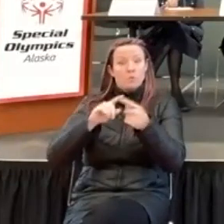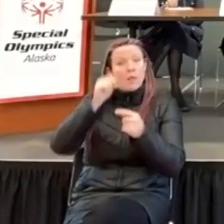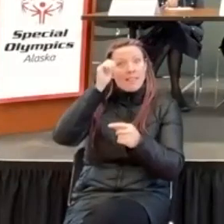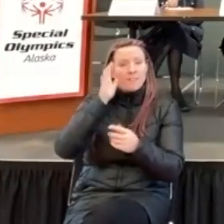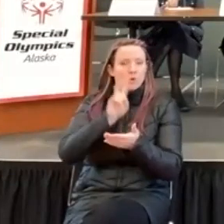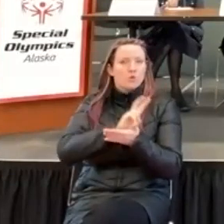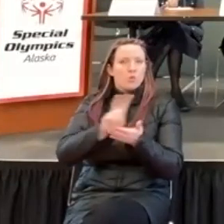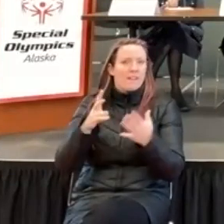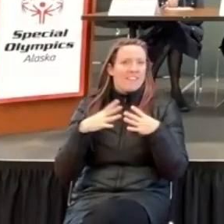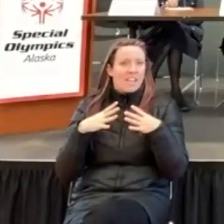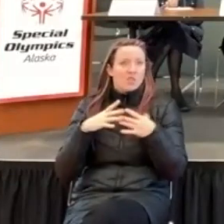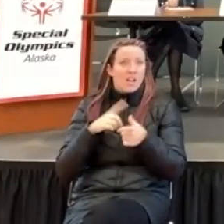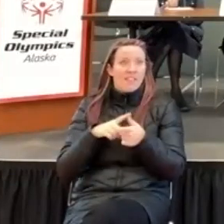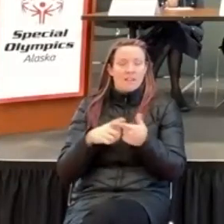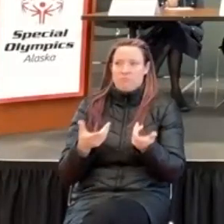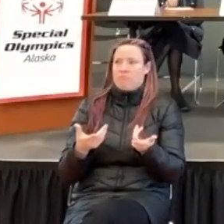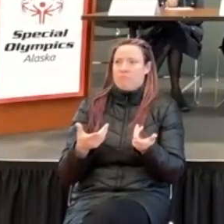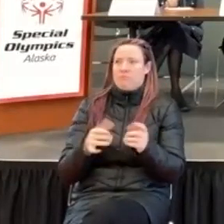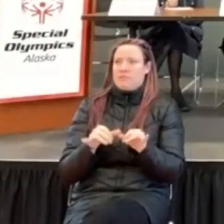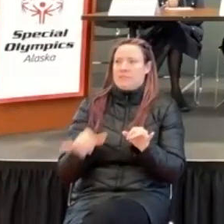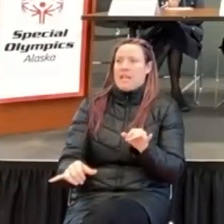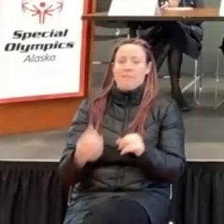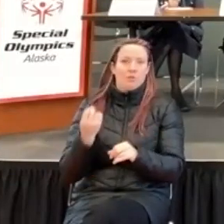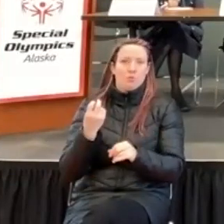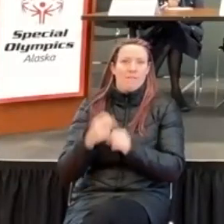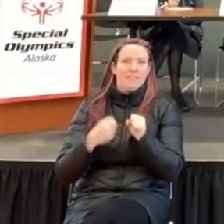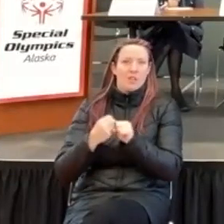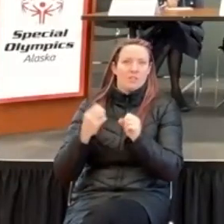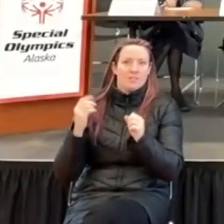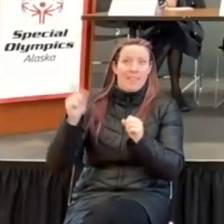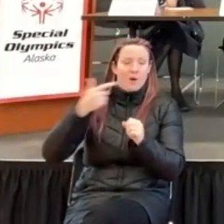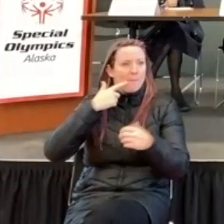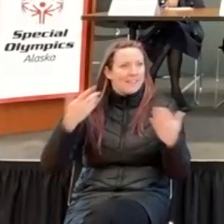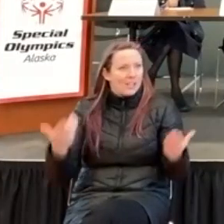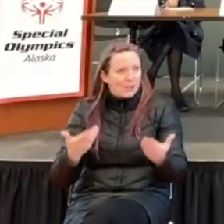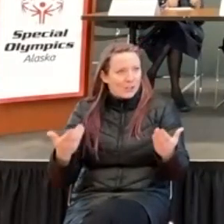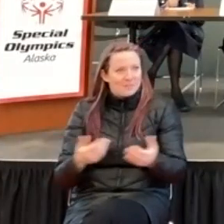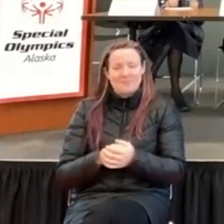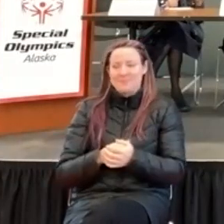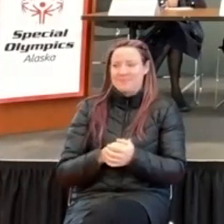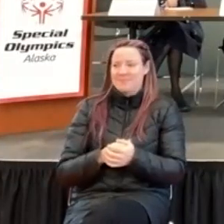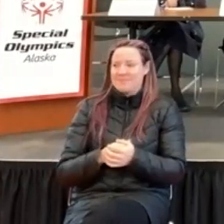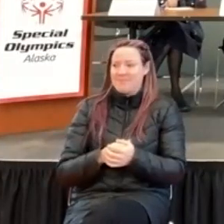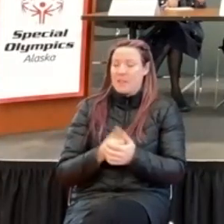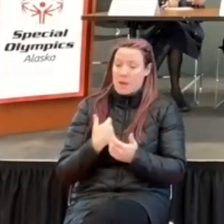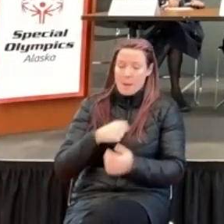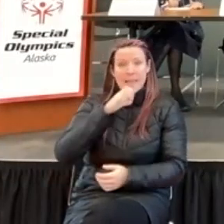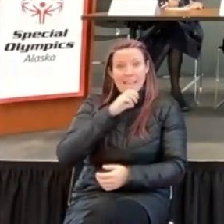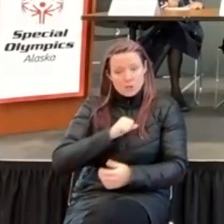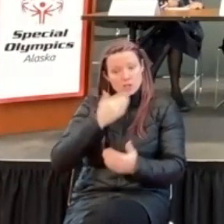2-week vacation, and that's lasted me 12 years. So that changed, and now I'm aging